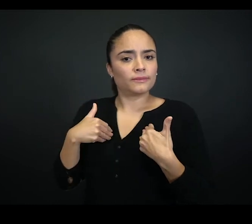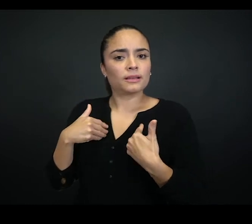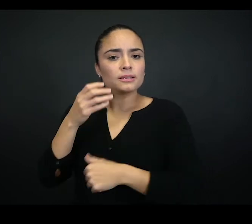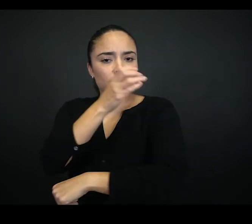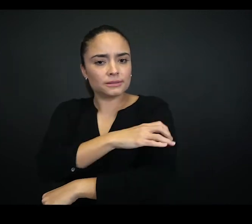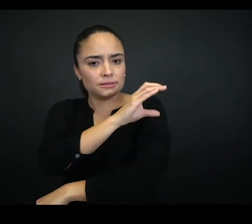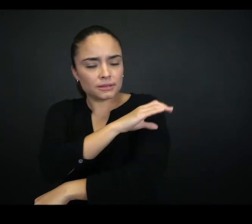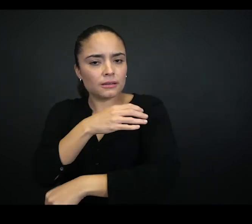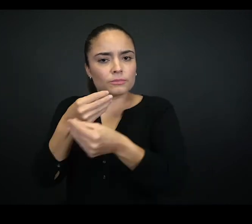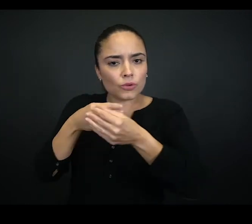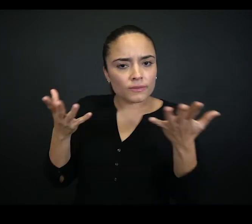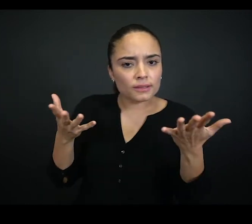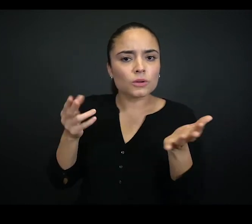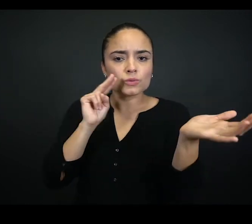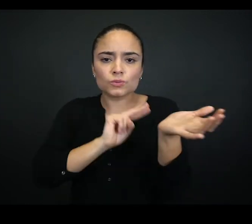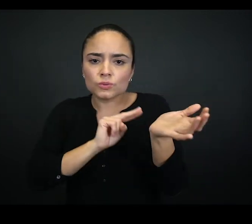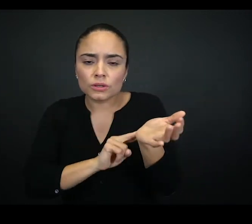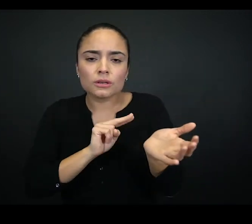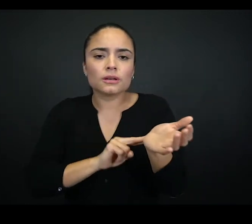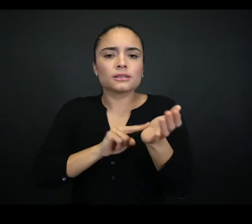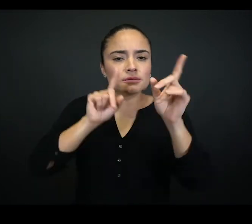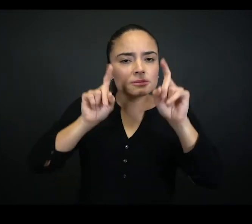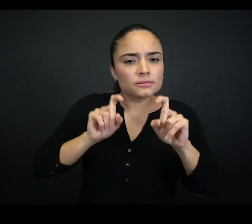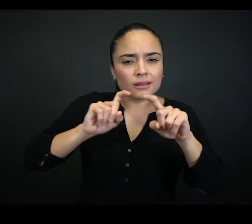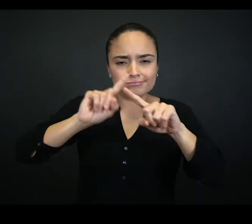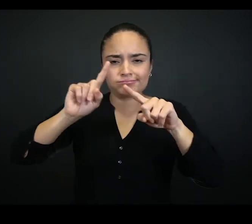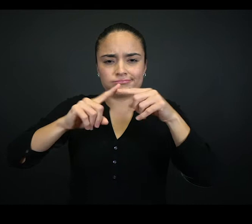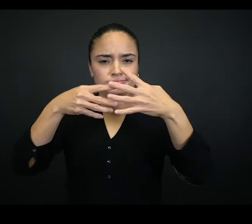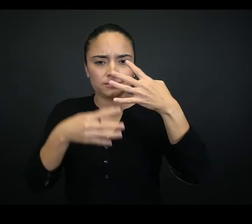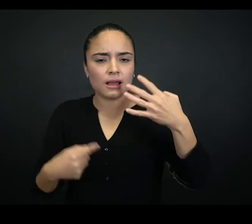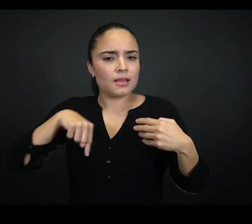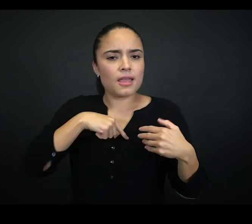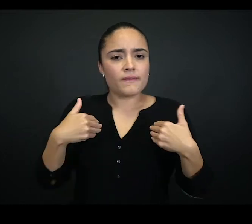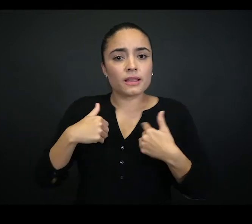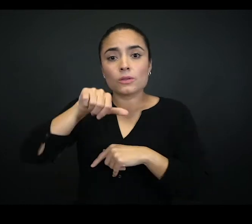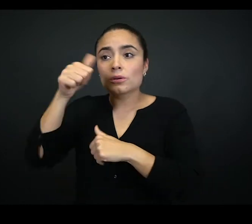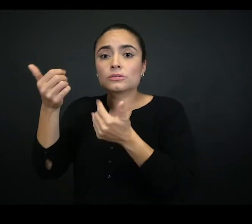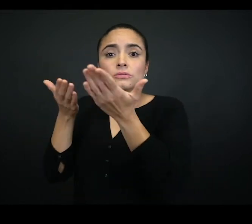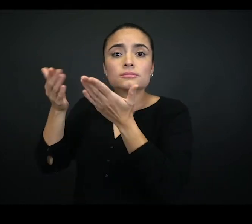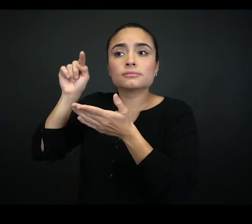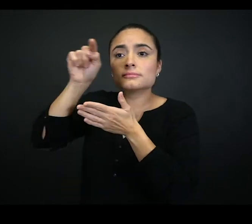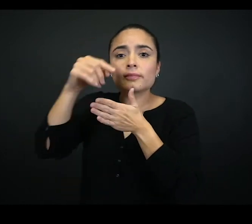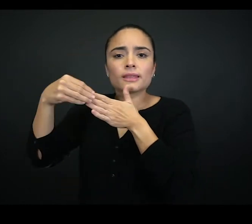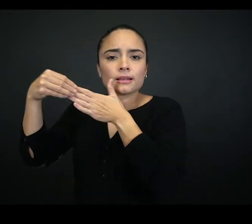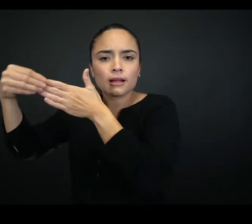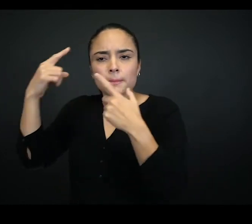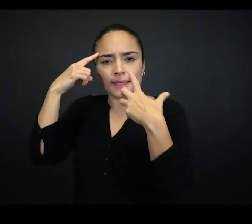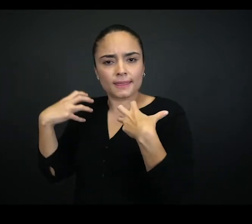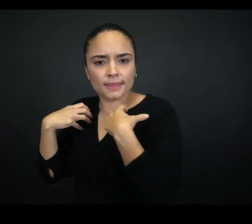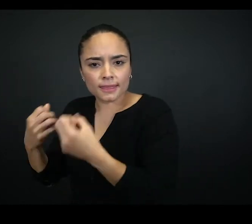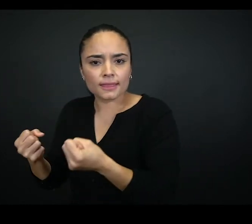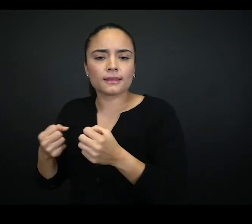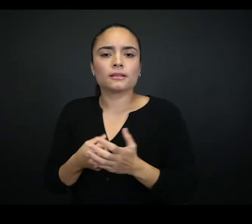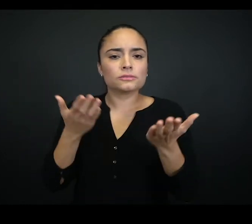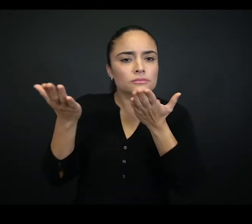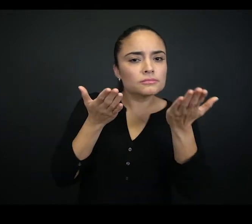at wounds and help with testing, with vaccination, a variety of other access points for